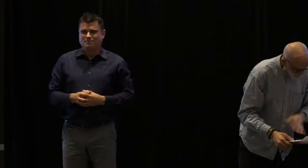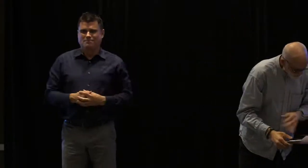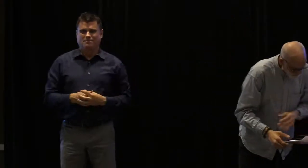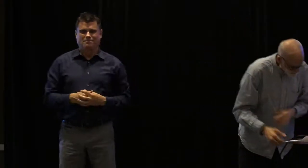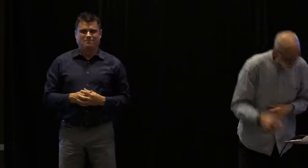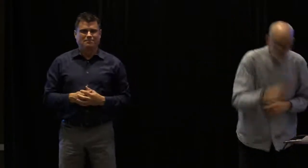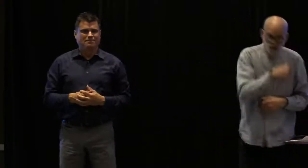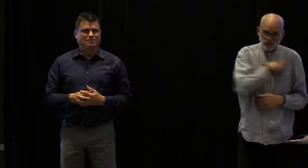happen.